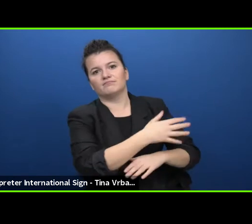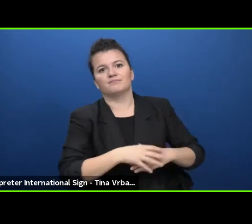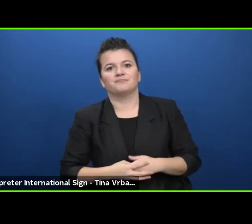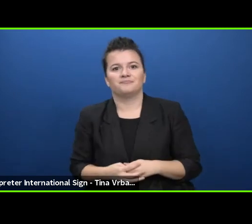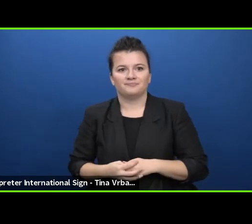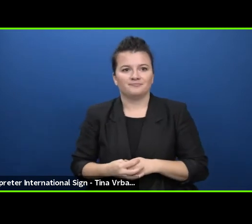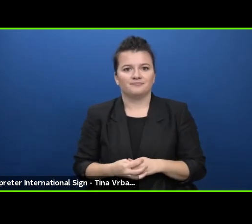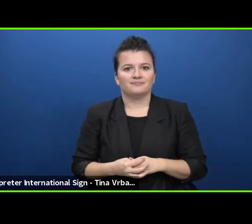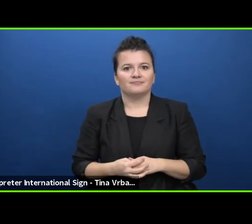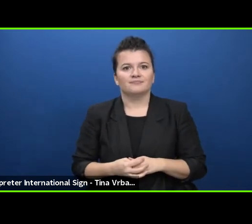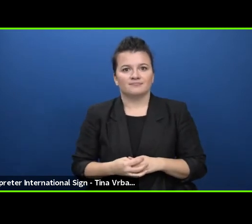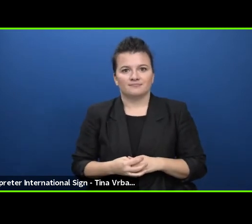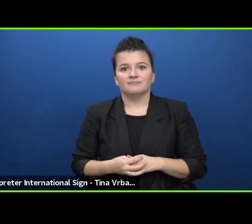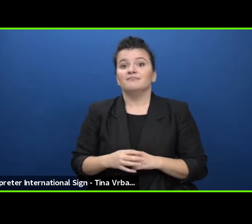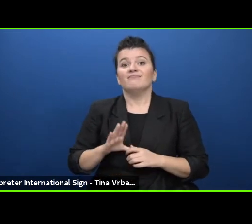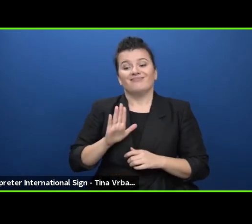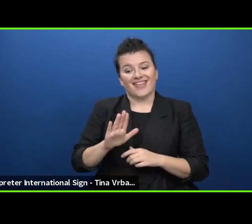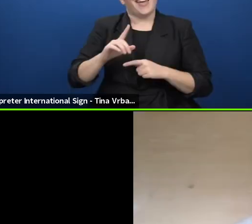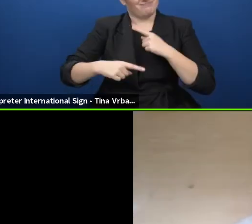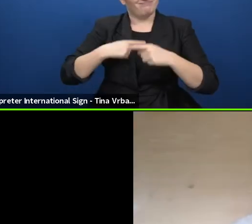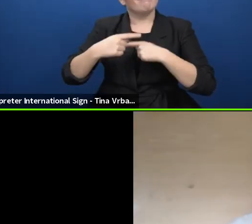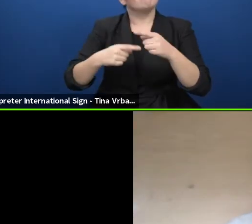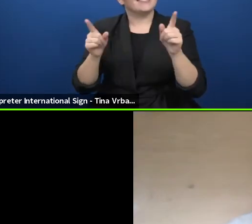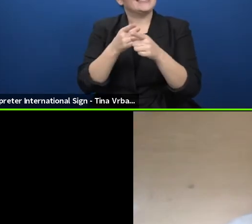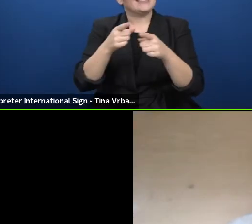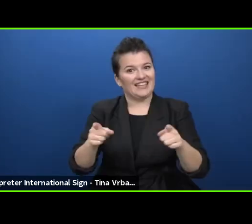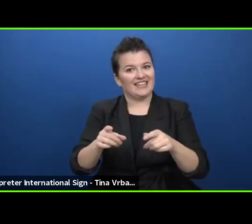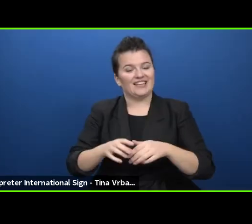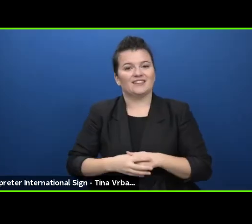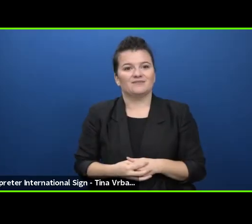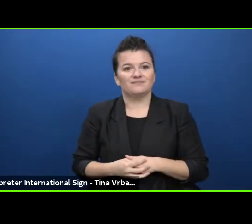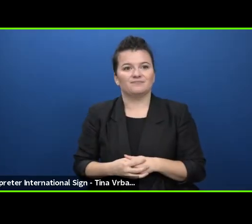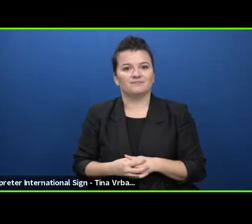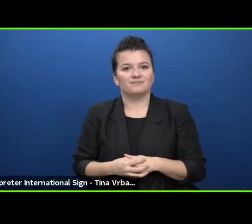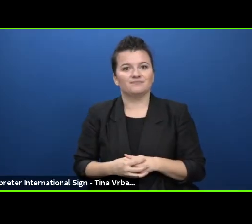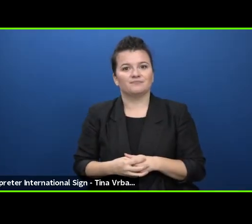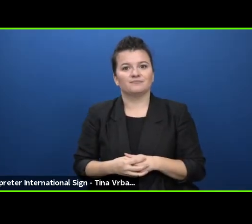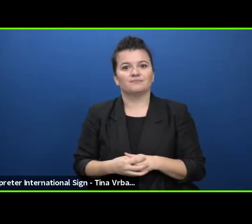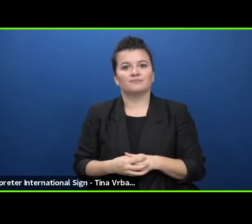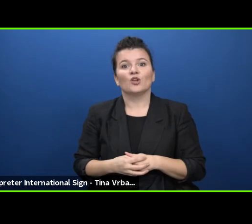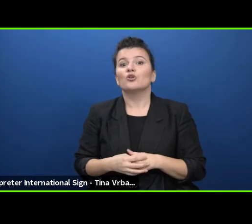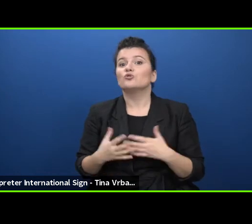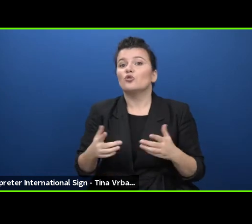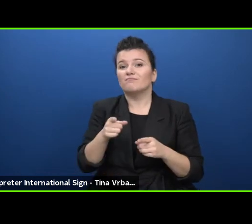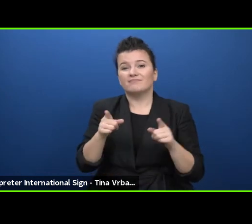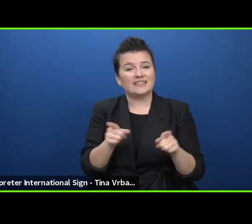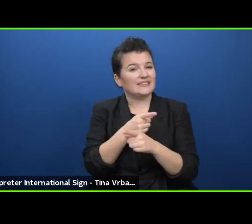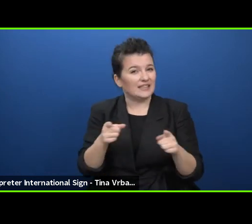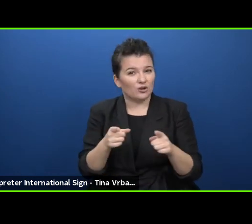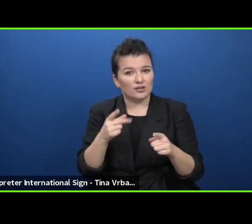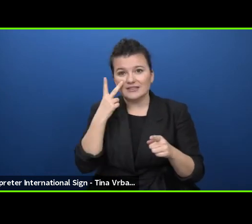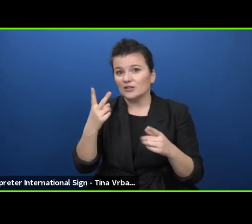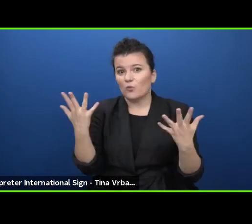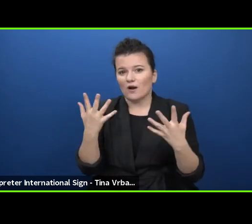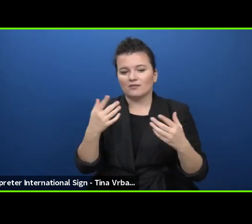They are still singing. So these tireless theaters represent a different political imagination.